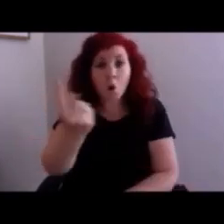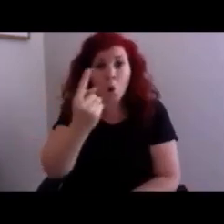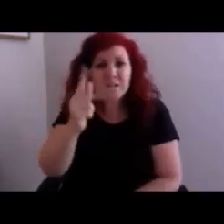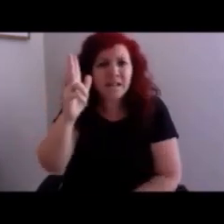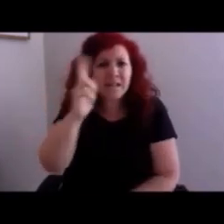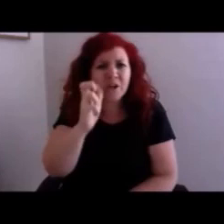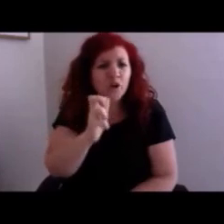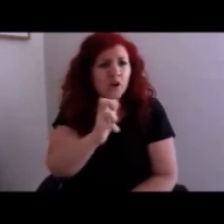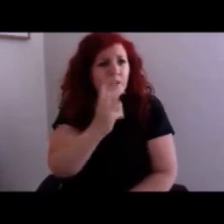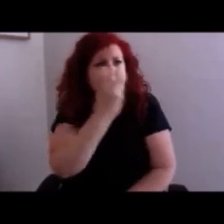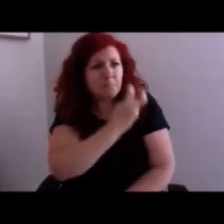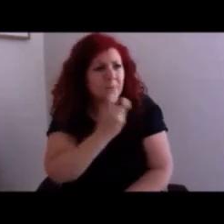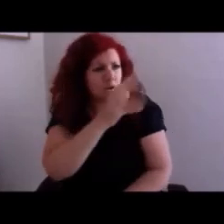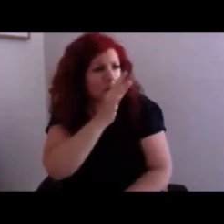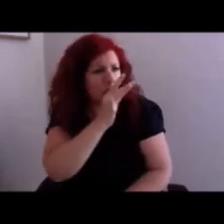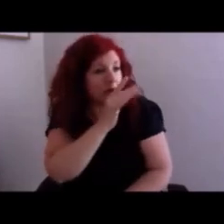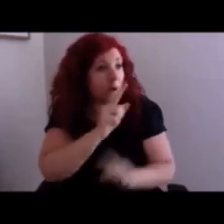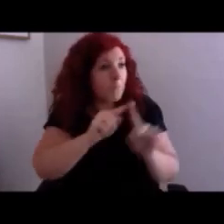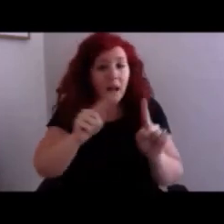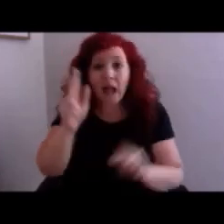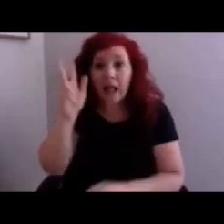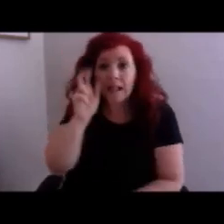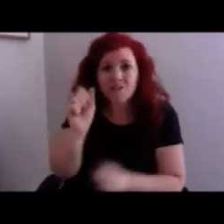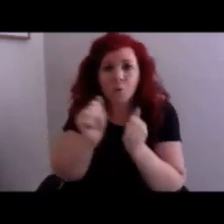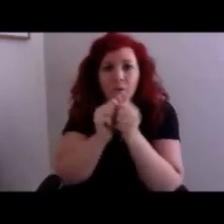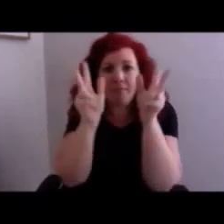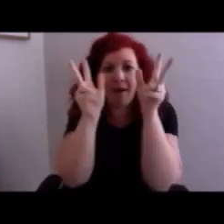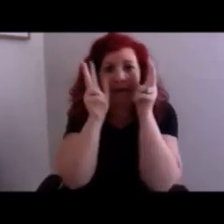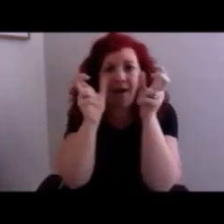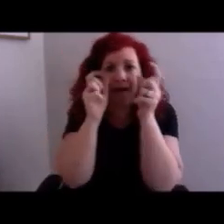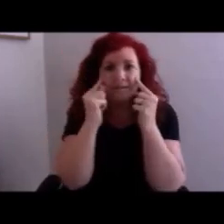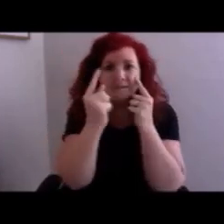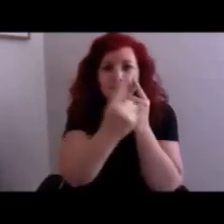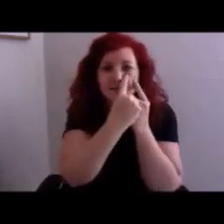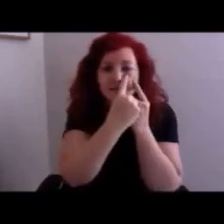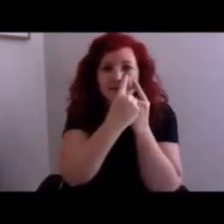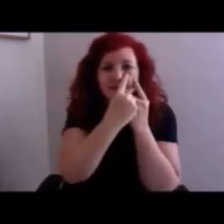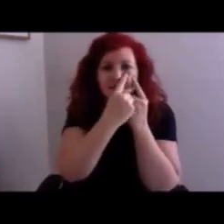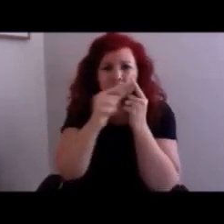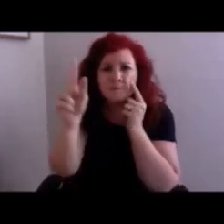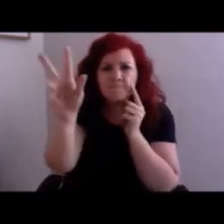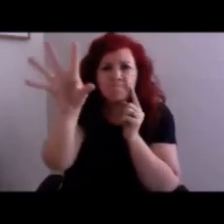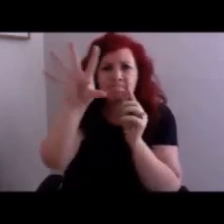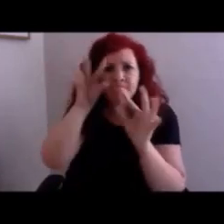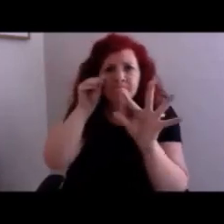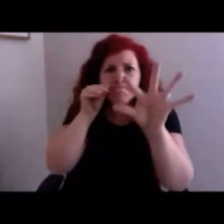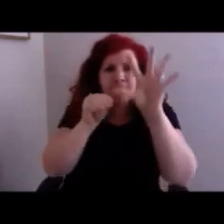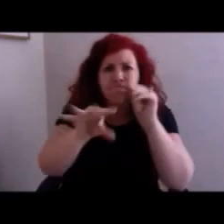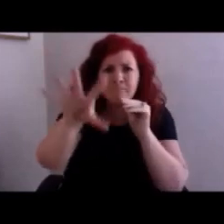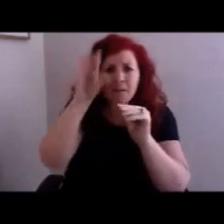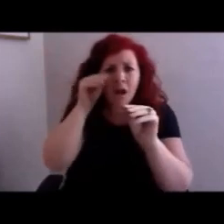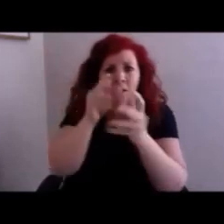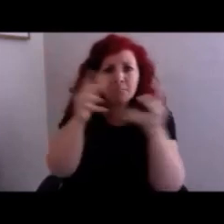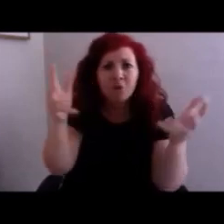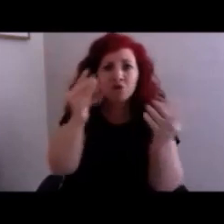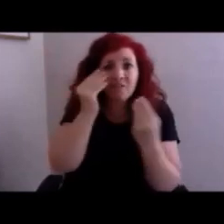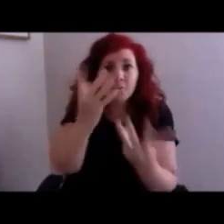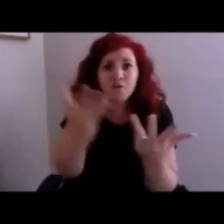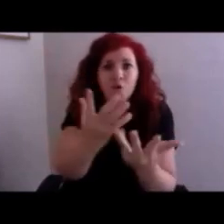of speech, but I listen with my eyes and glean as much information as possible from what I